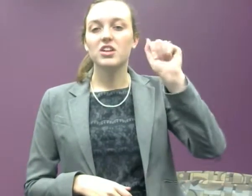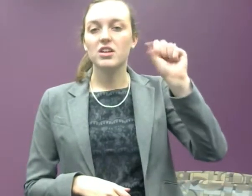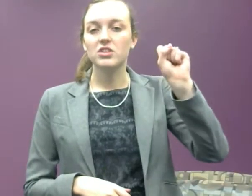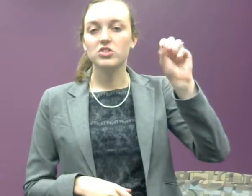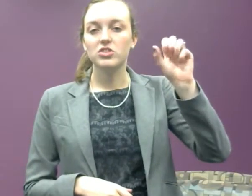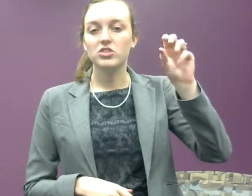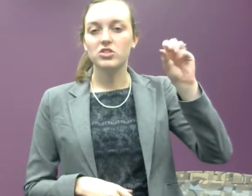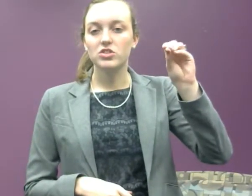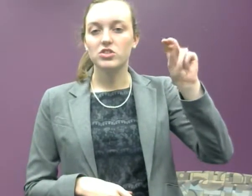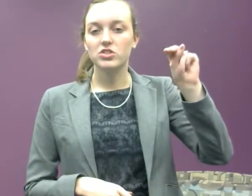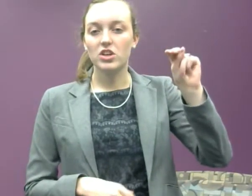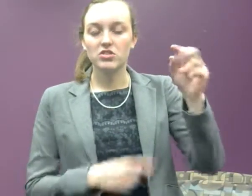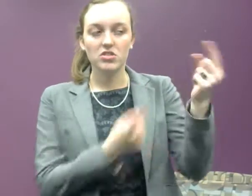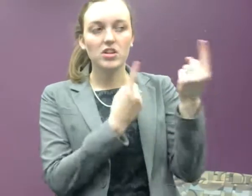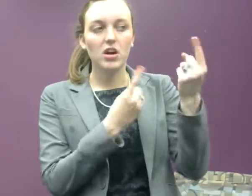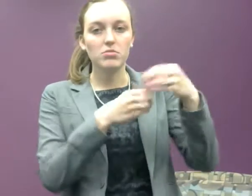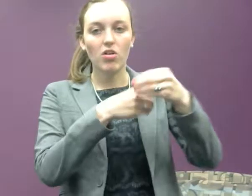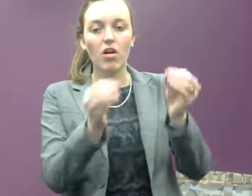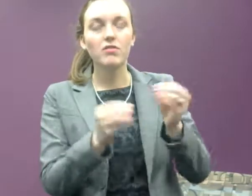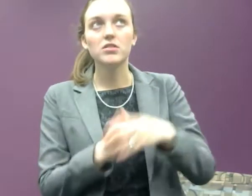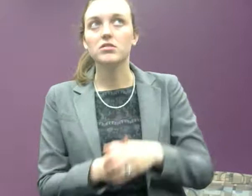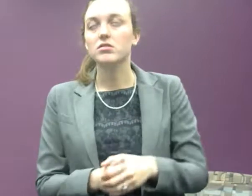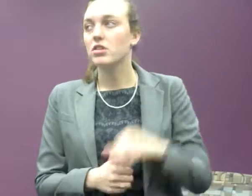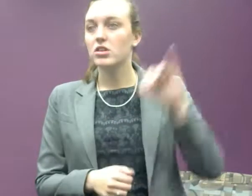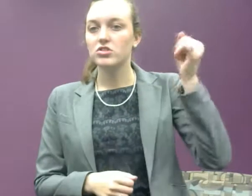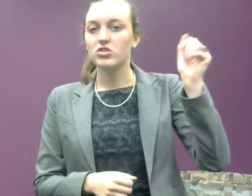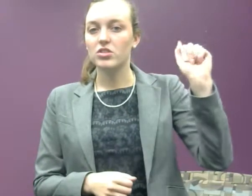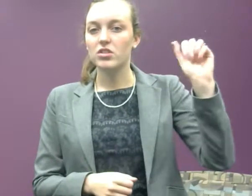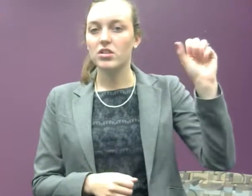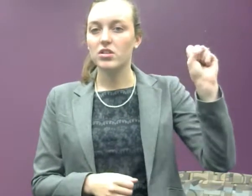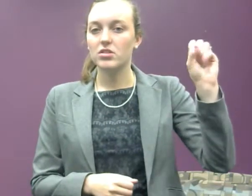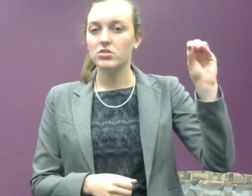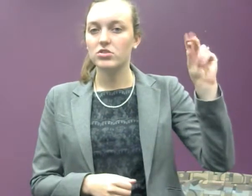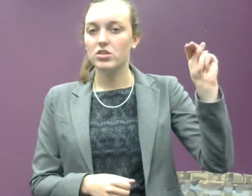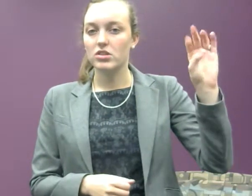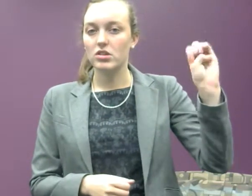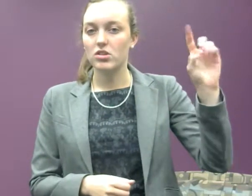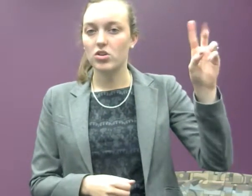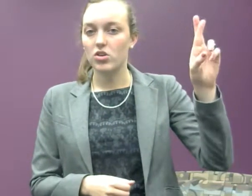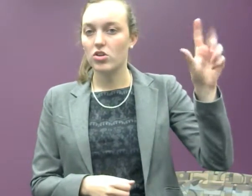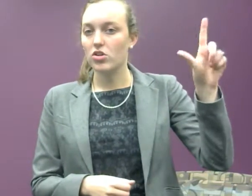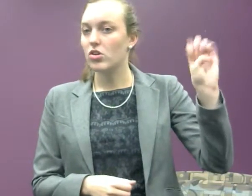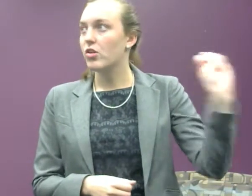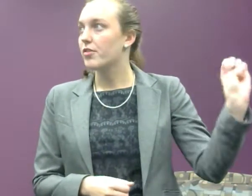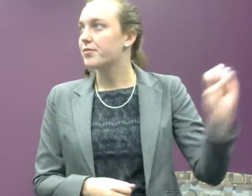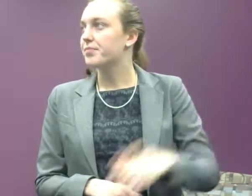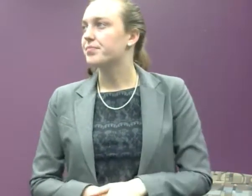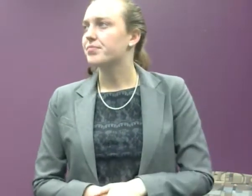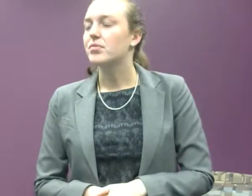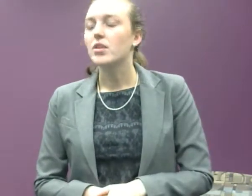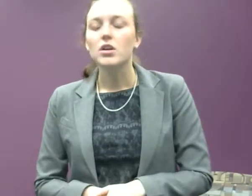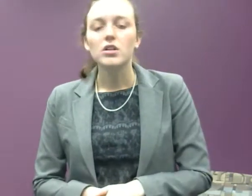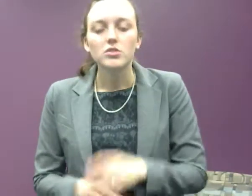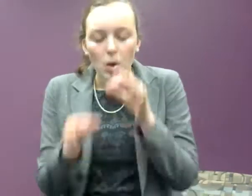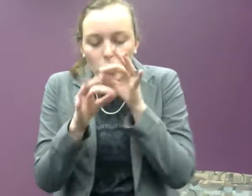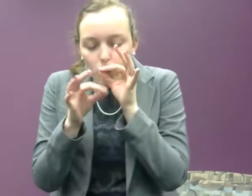that? Right, because when you put the straw in there, what happened to the water? How far up in that